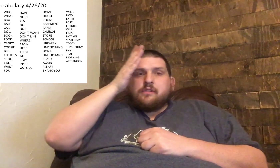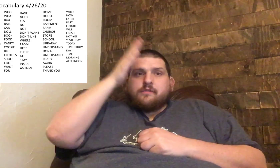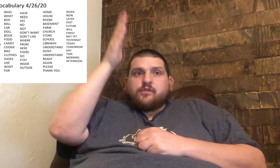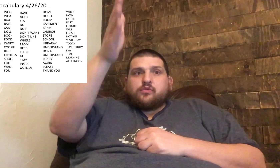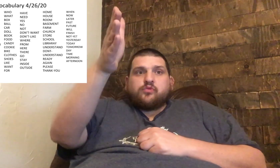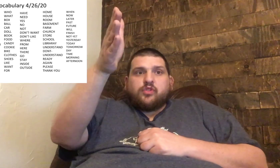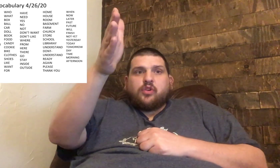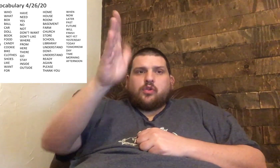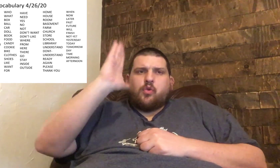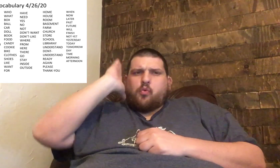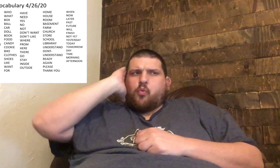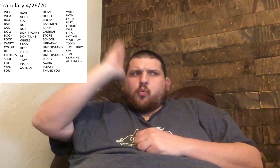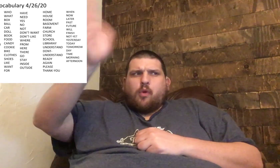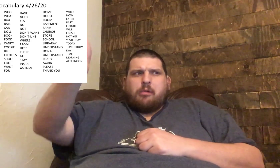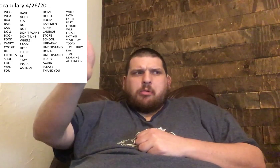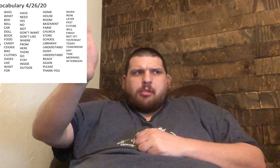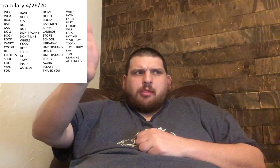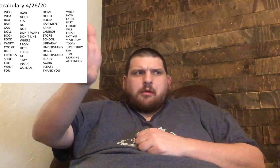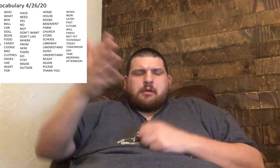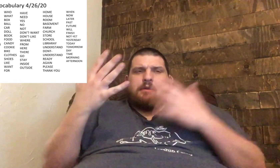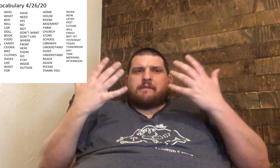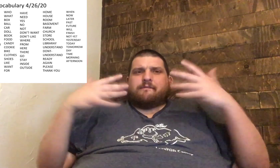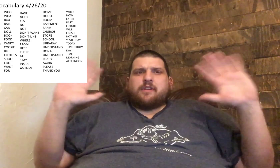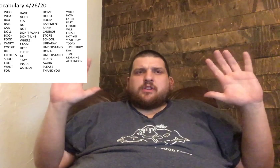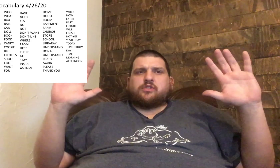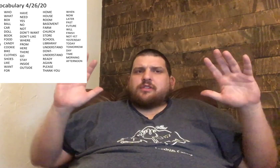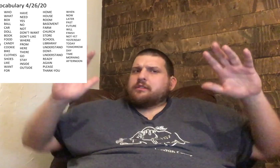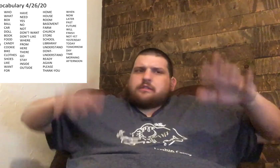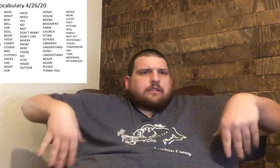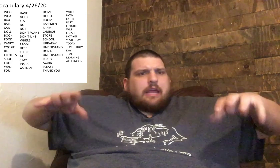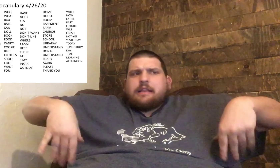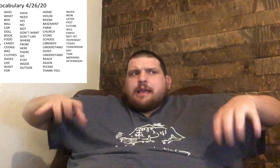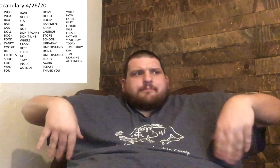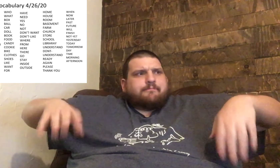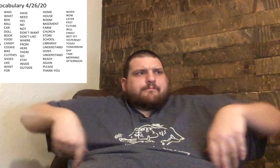past, future, will, finish, not yet,